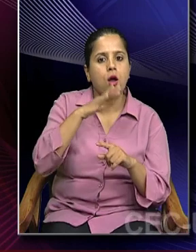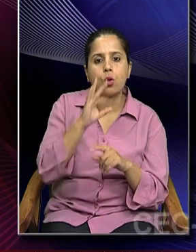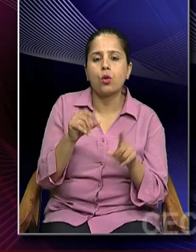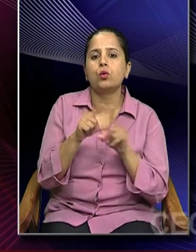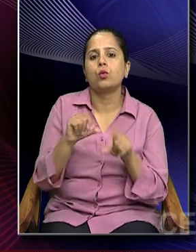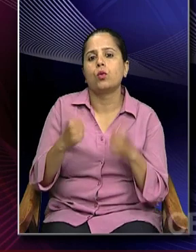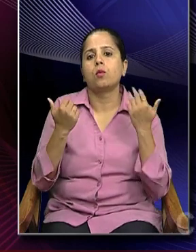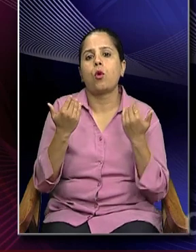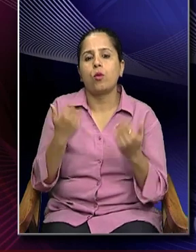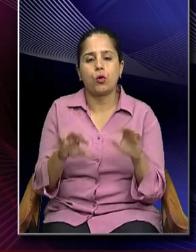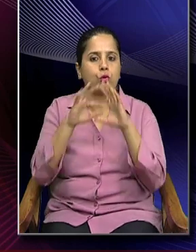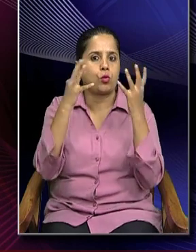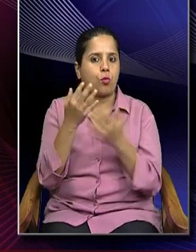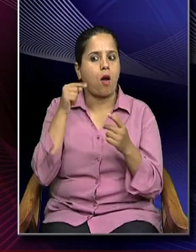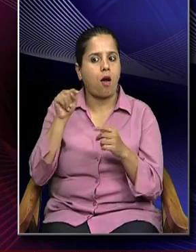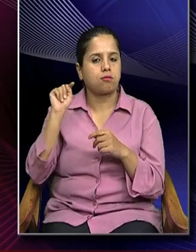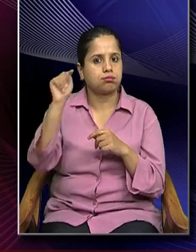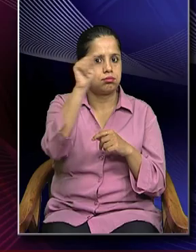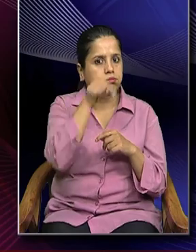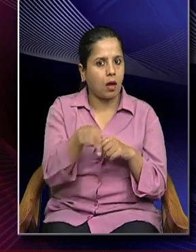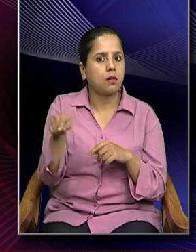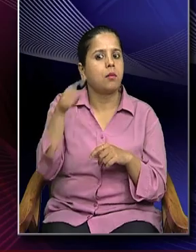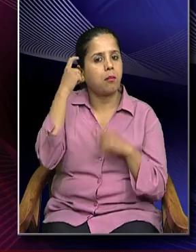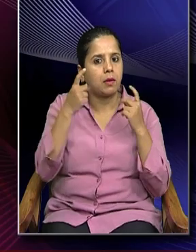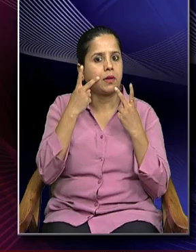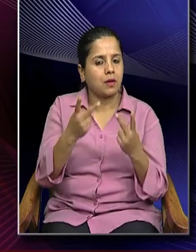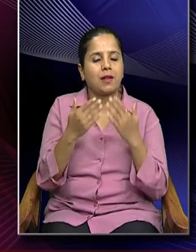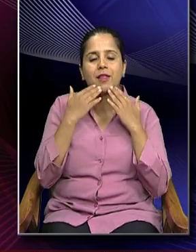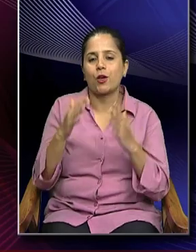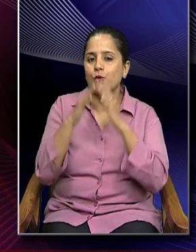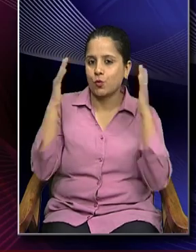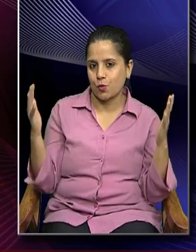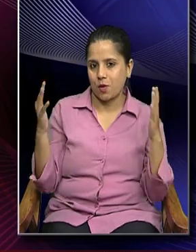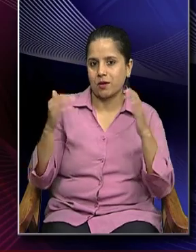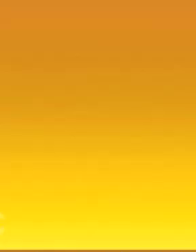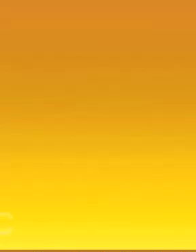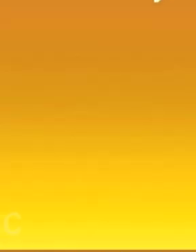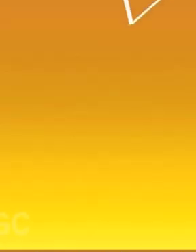far as our global counterparts are concerned. Thank you very much.